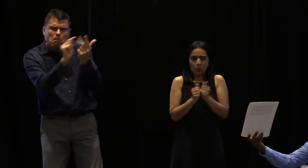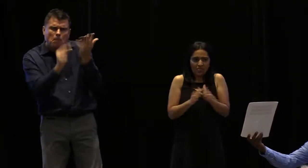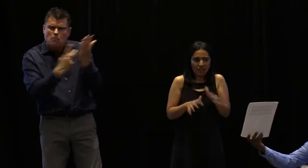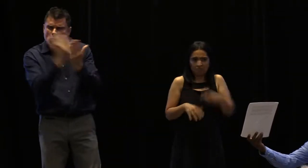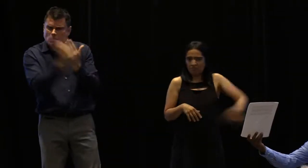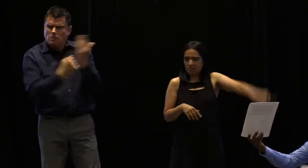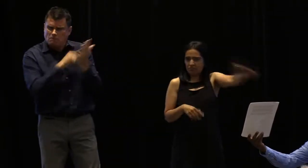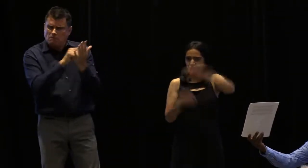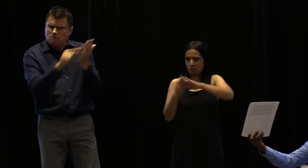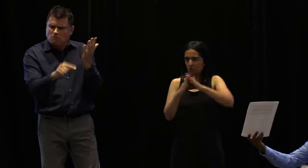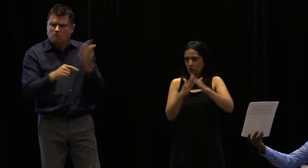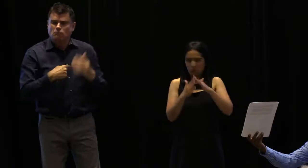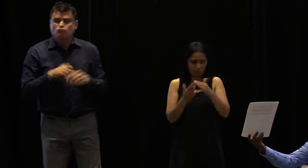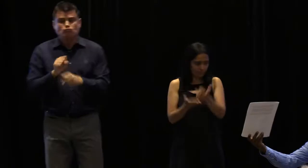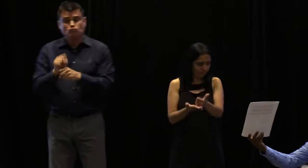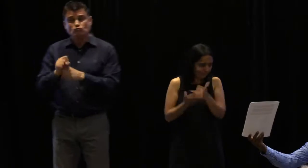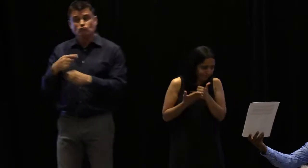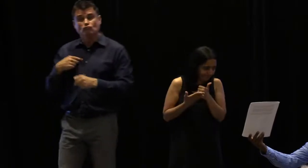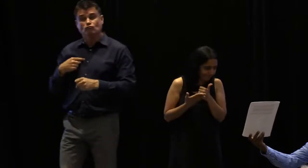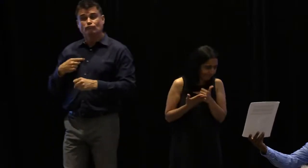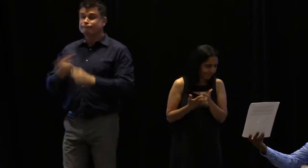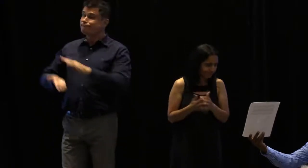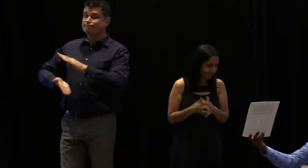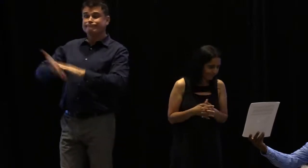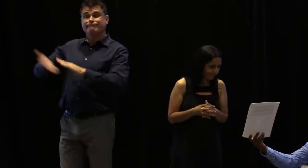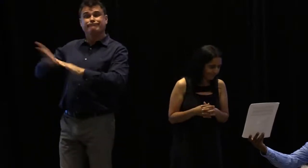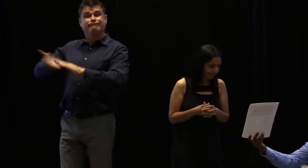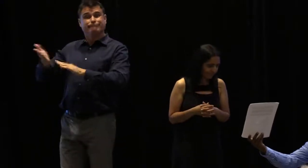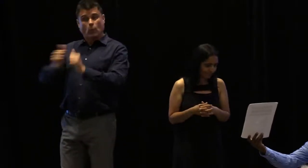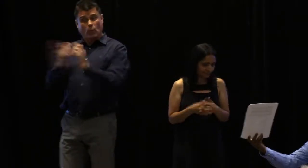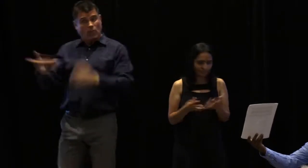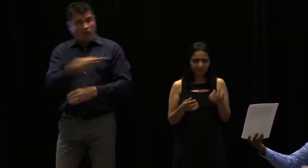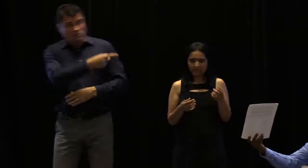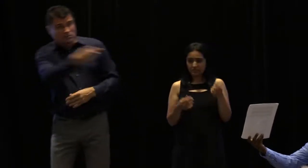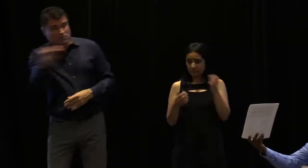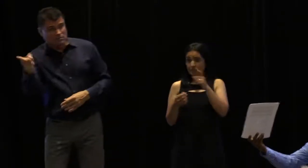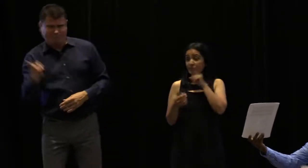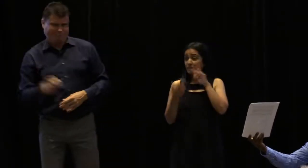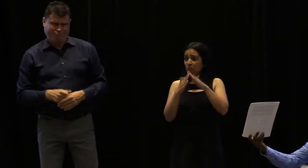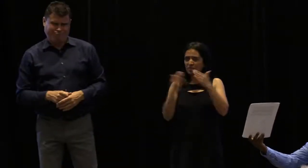go that we can't do without the community's help and support.